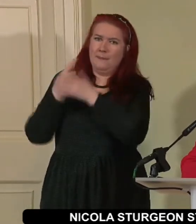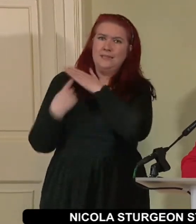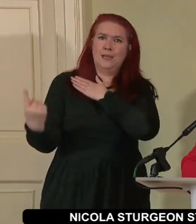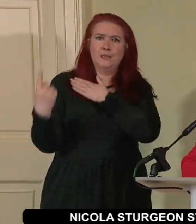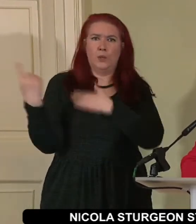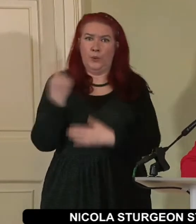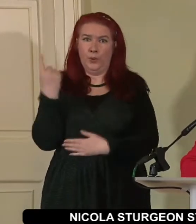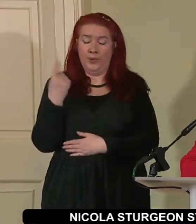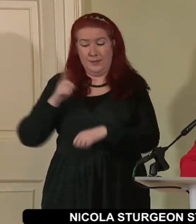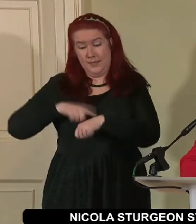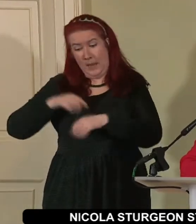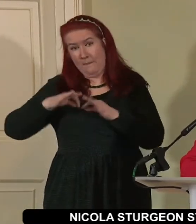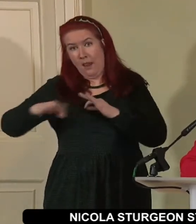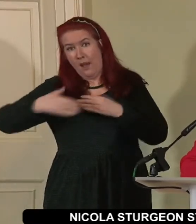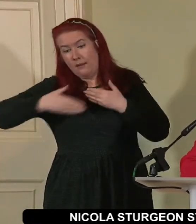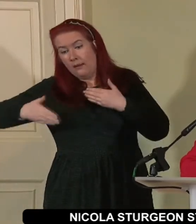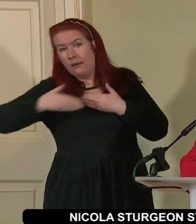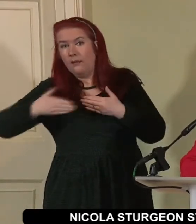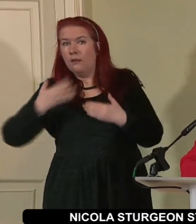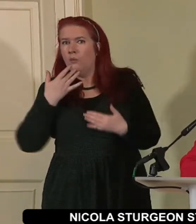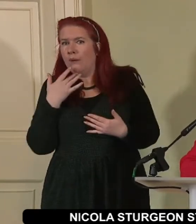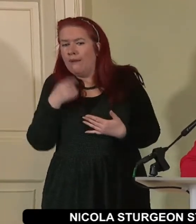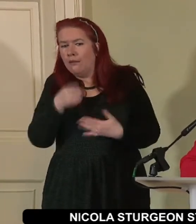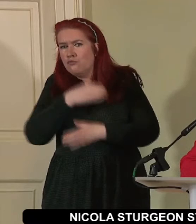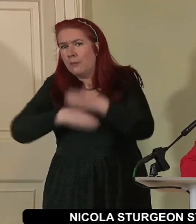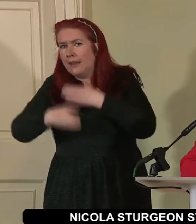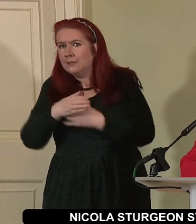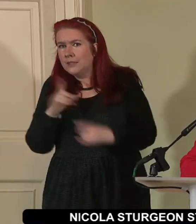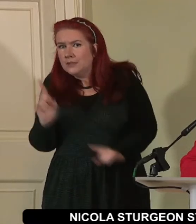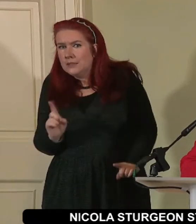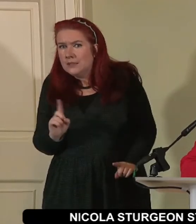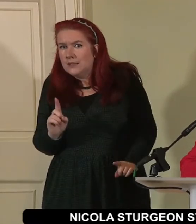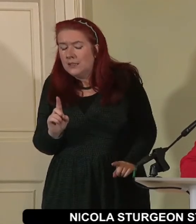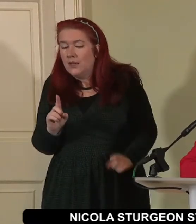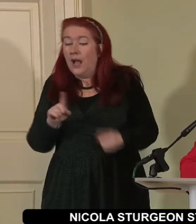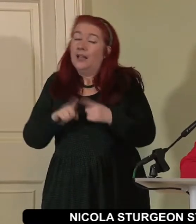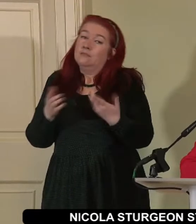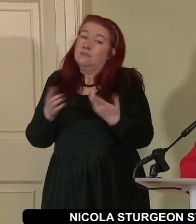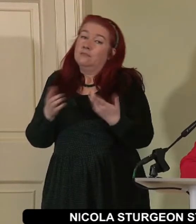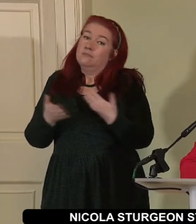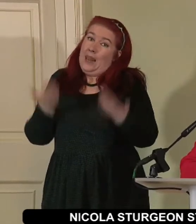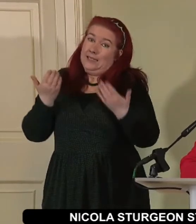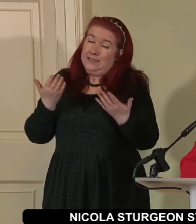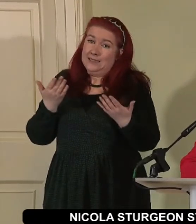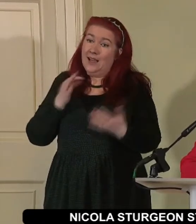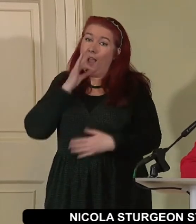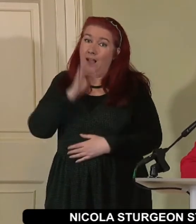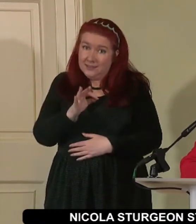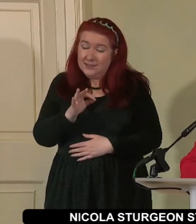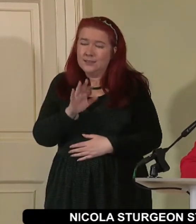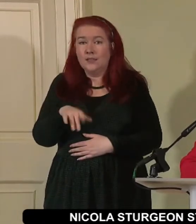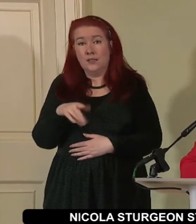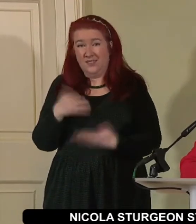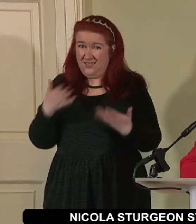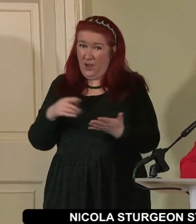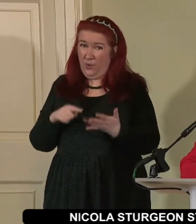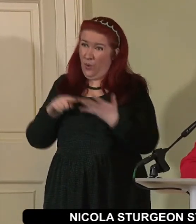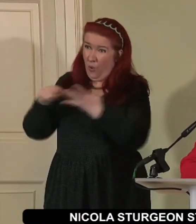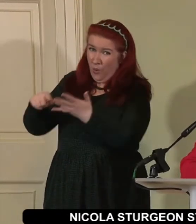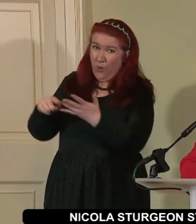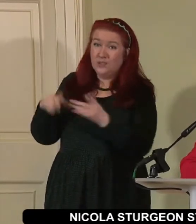the timetable now for your replacement? And on a slightly lighter note, do you now owe Douglas